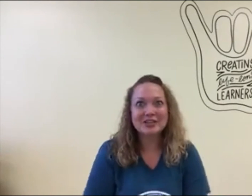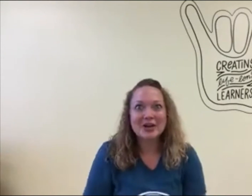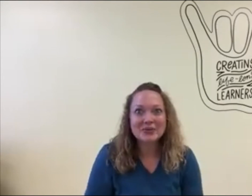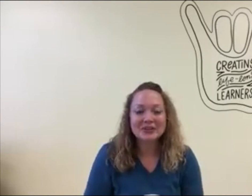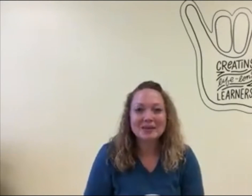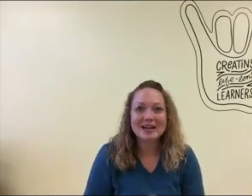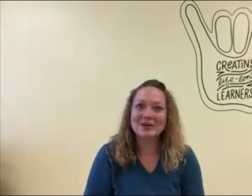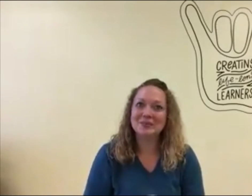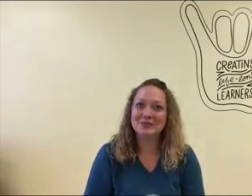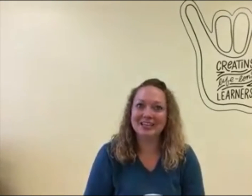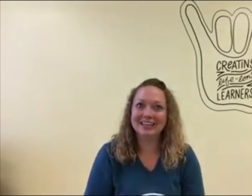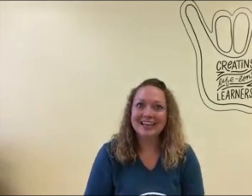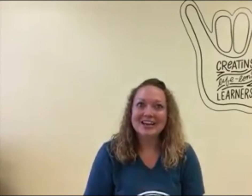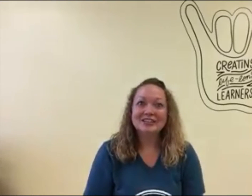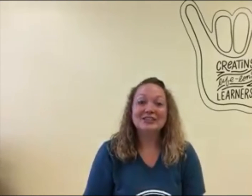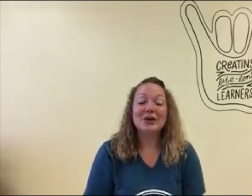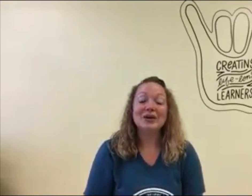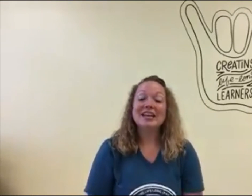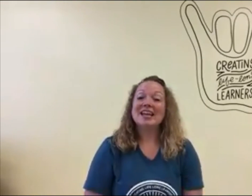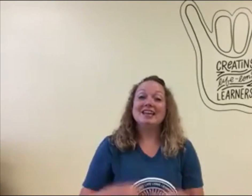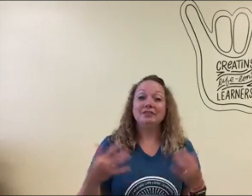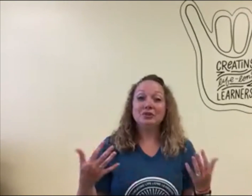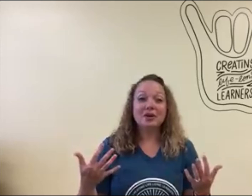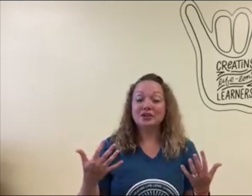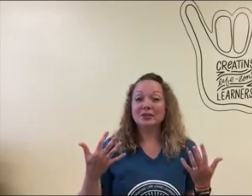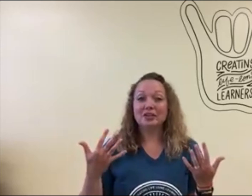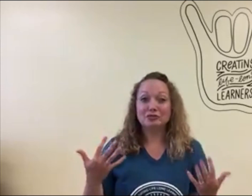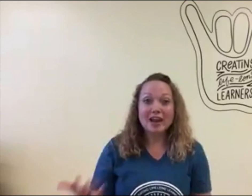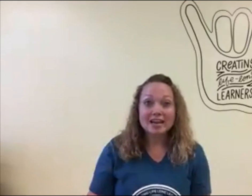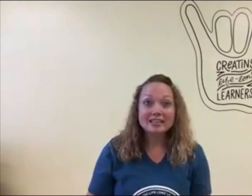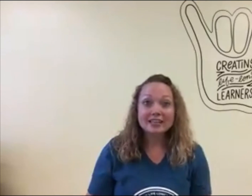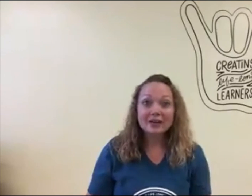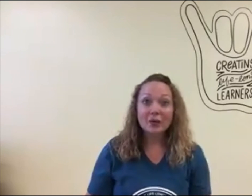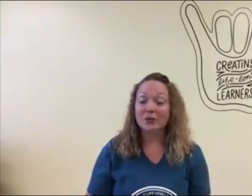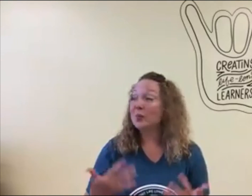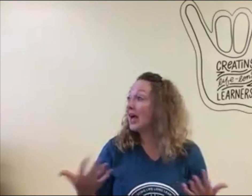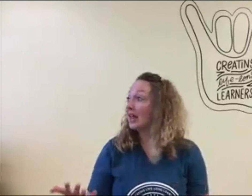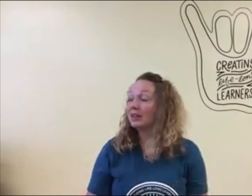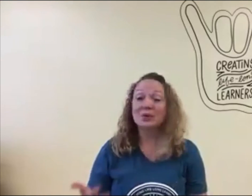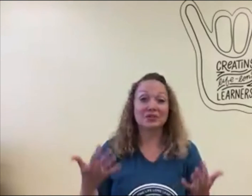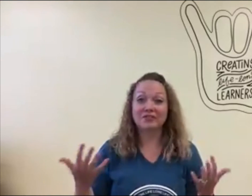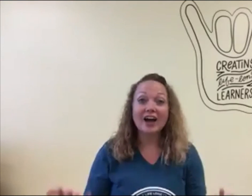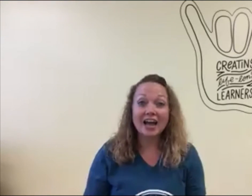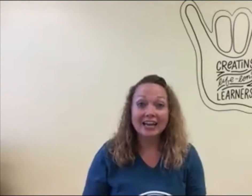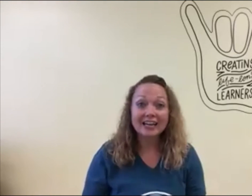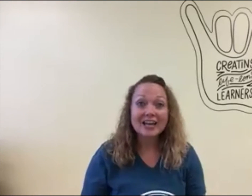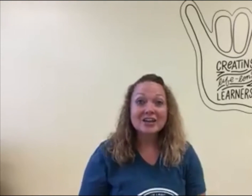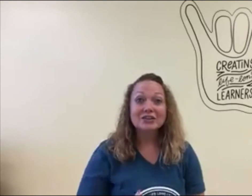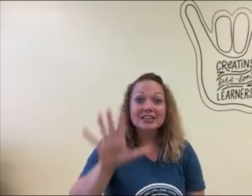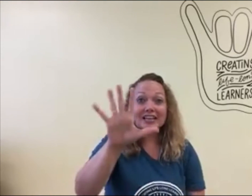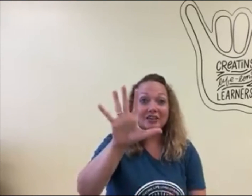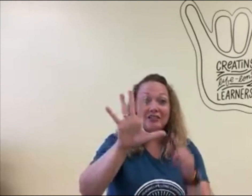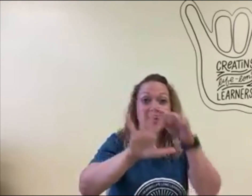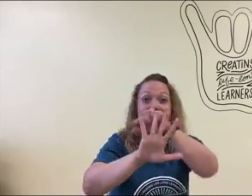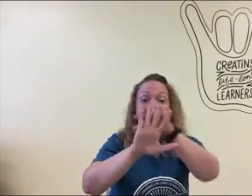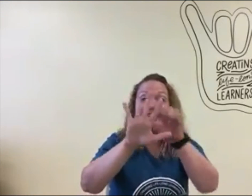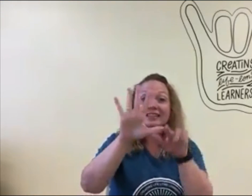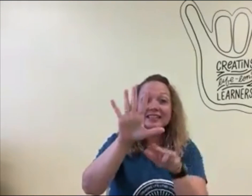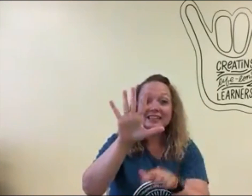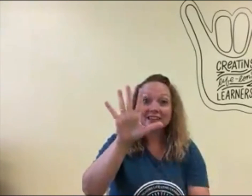along with me? I hope you did. So, if you are doing great or well or fine, you're going to take your 5 hands.